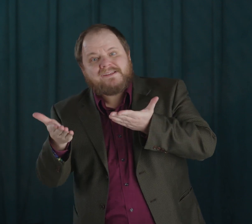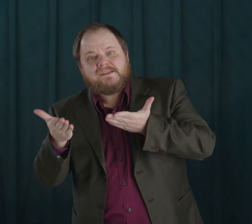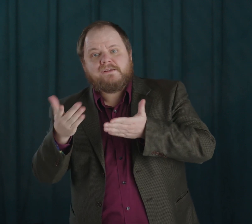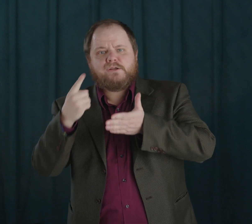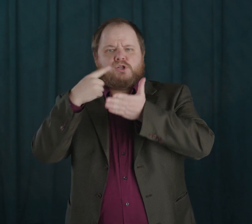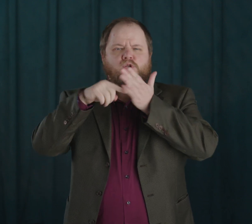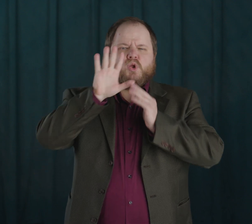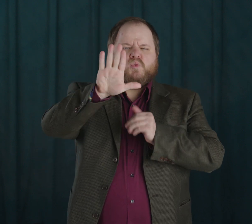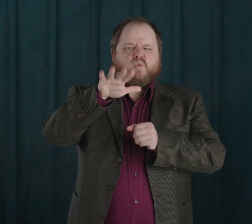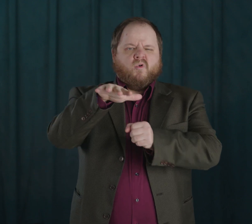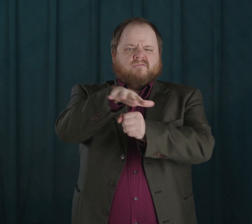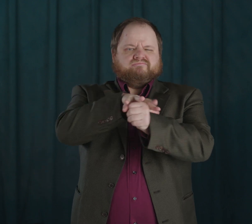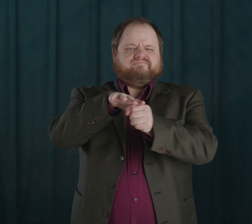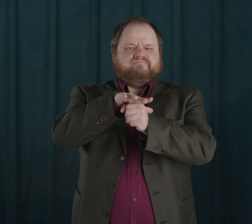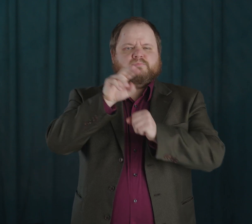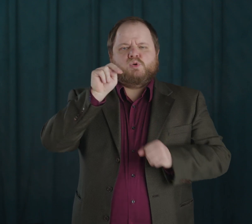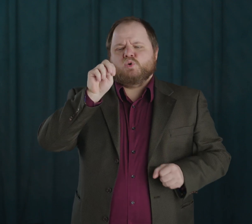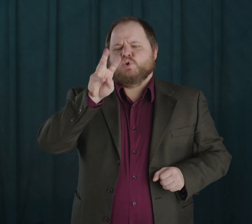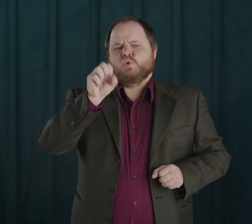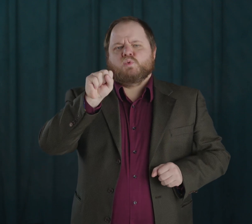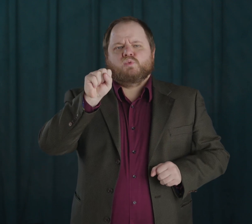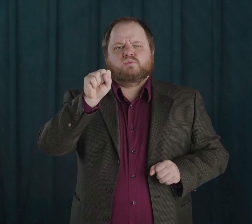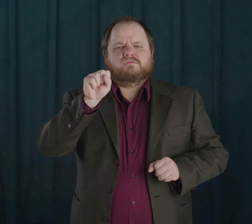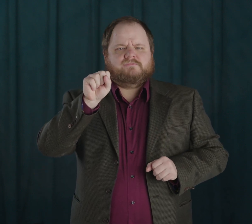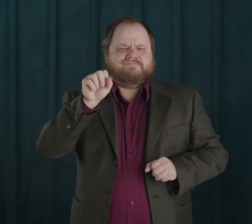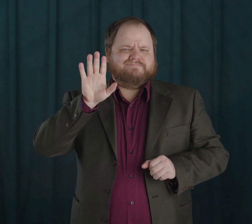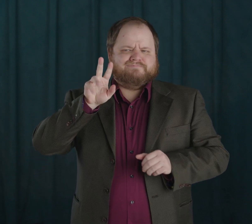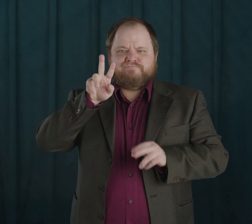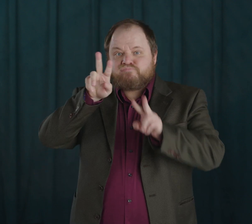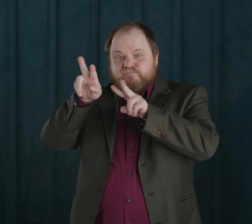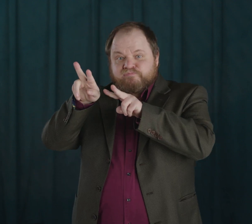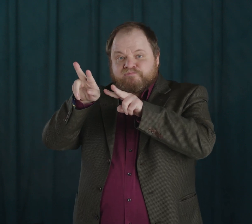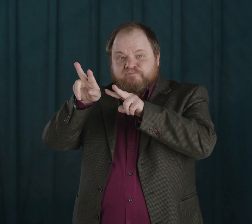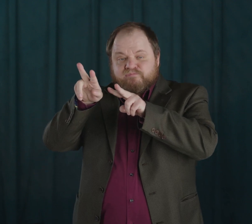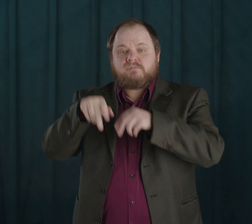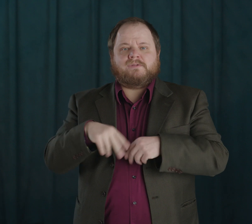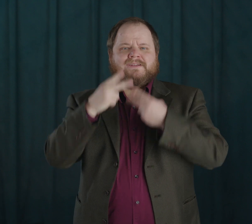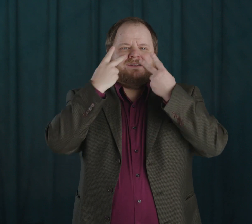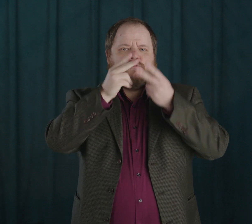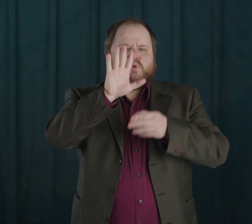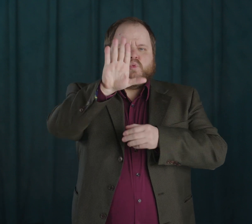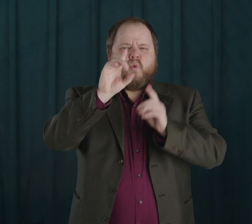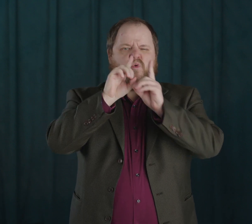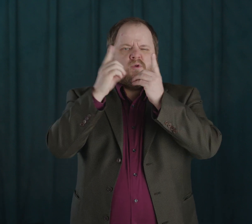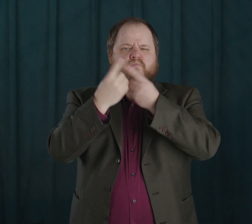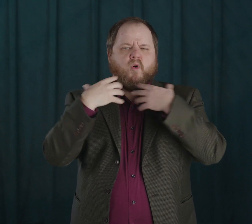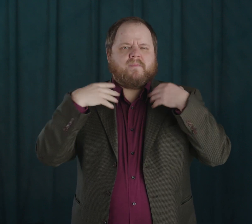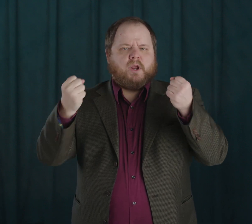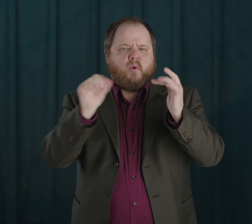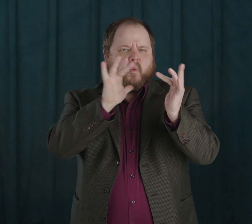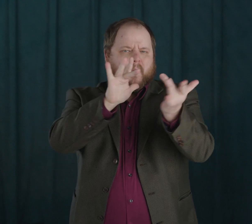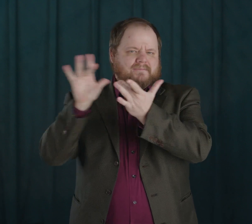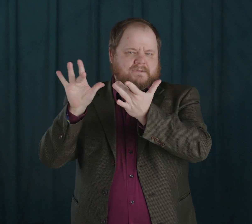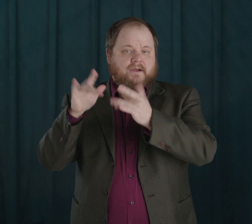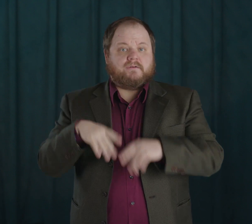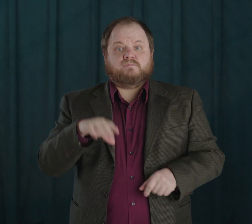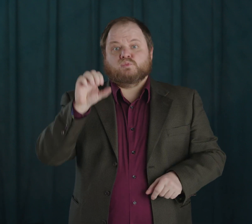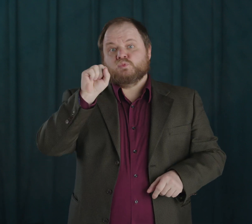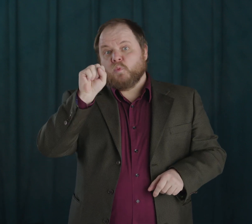news station, visit your health department's website and social media, and stay alert for messages from community